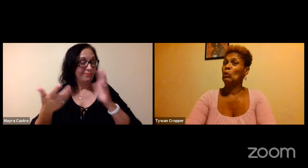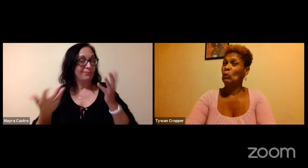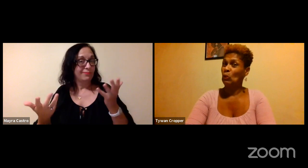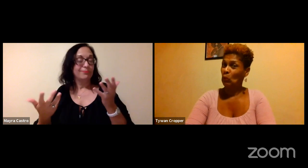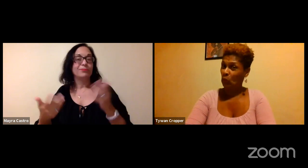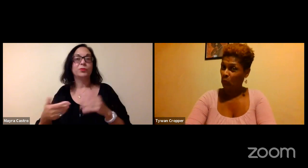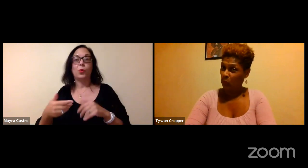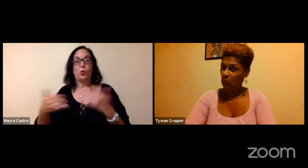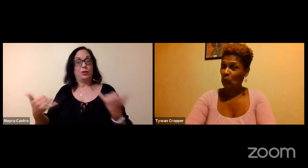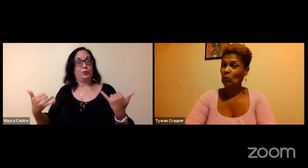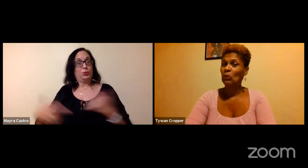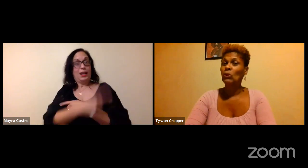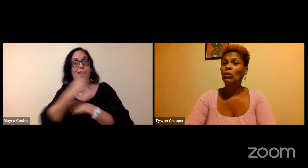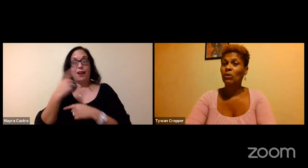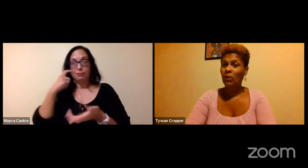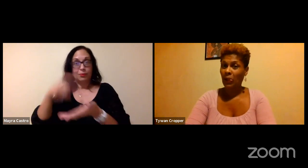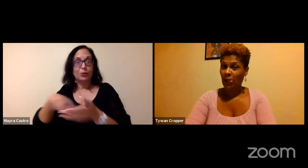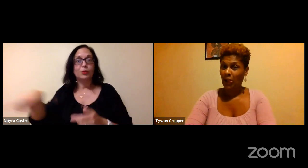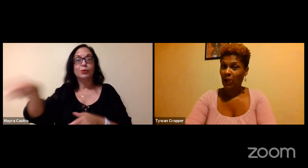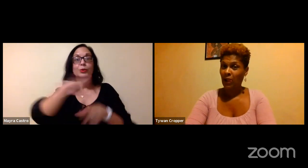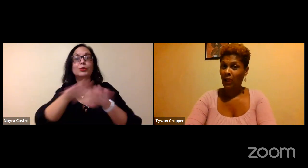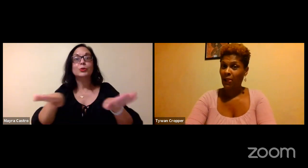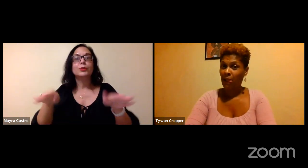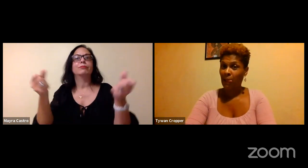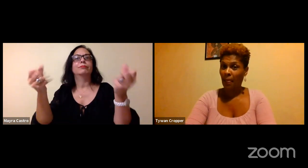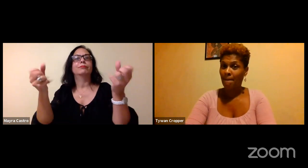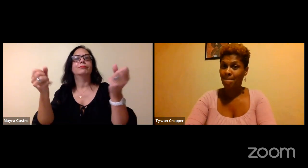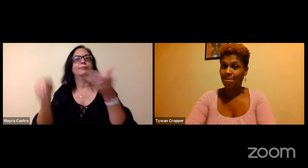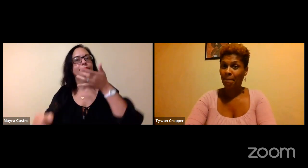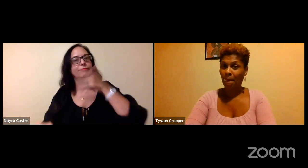actually forbade having sign language.